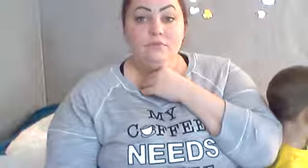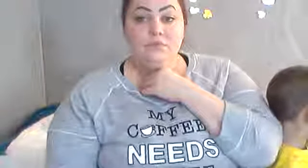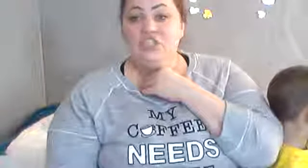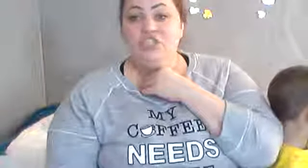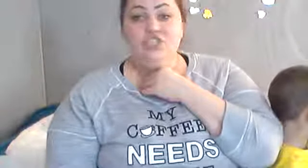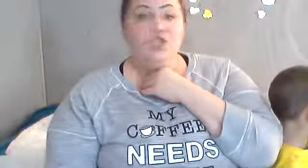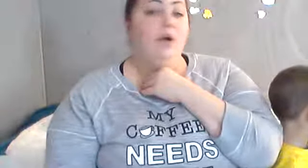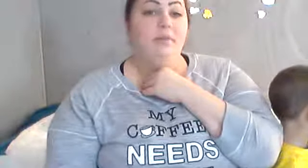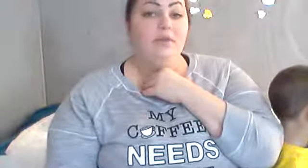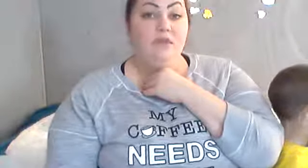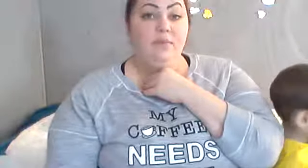You just show up, Kiyomi.